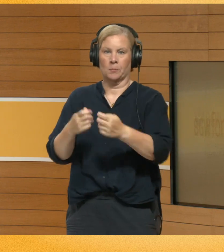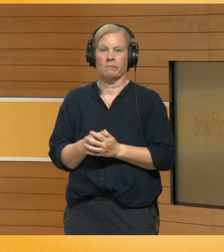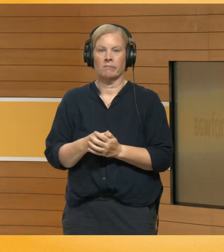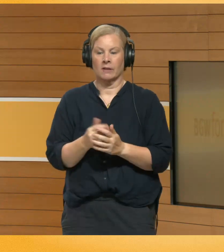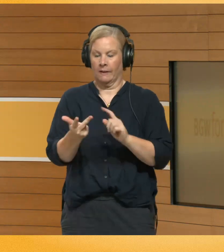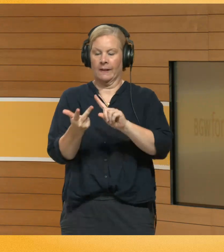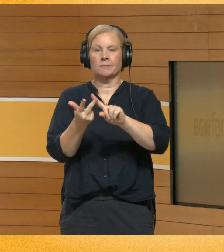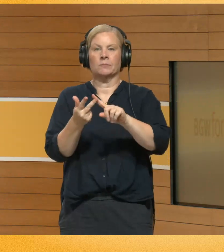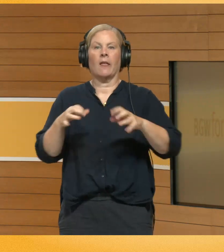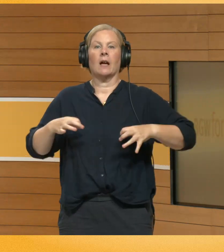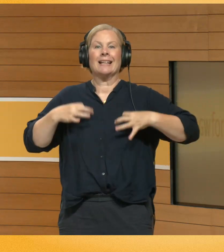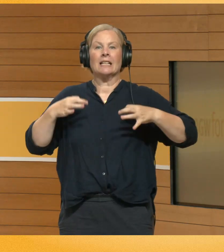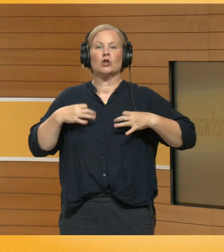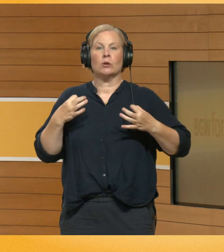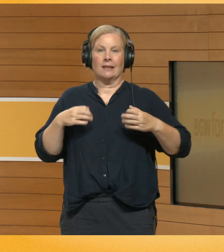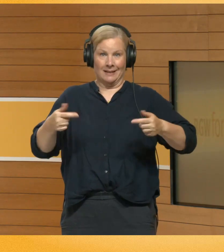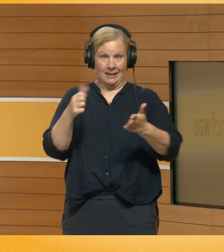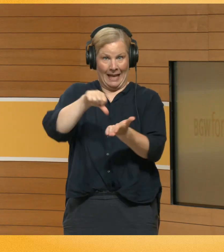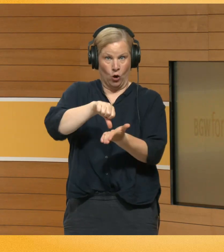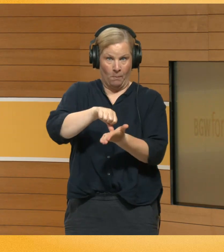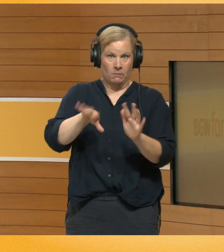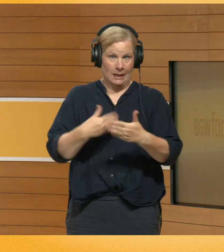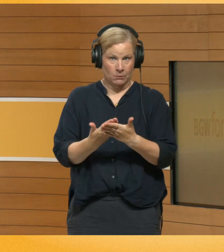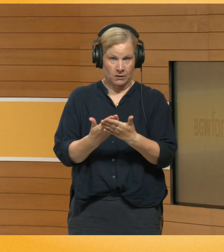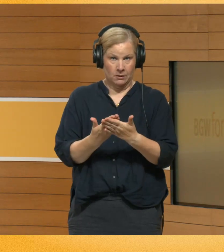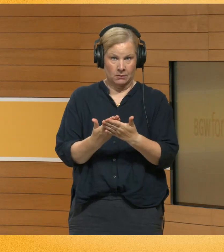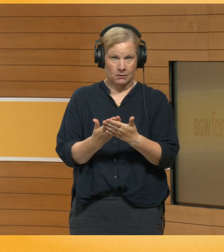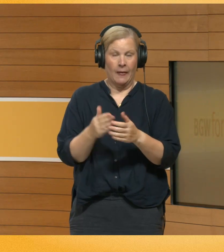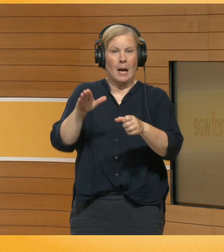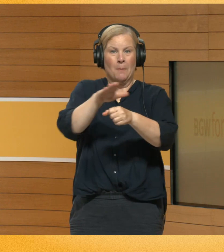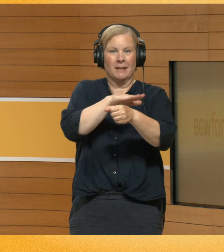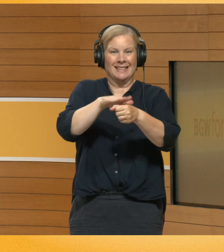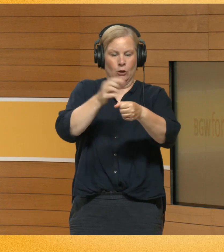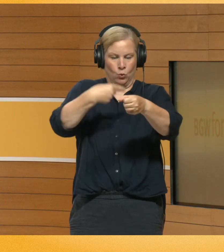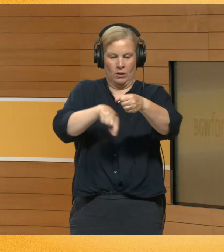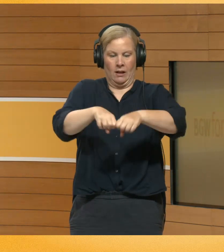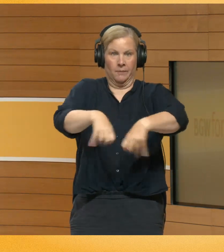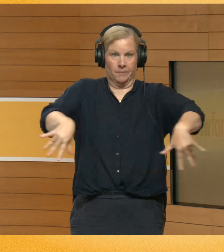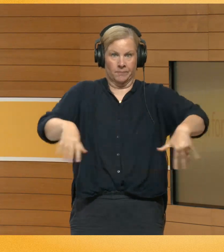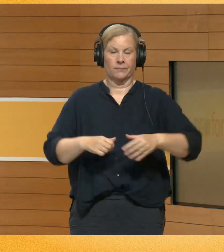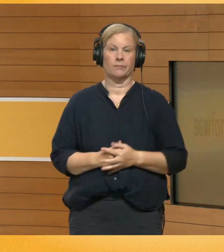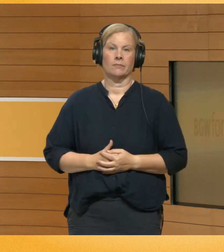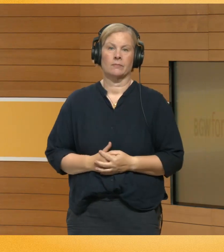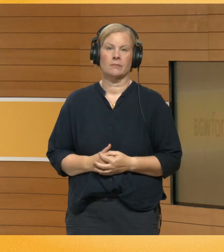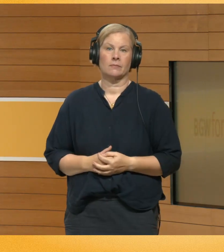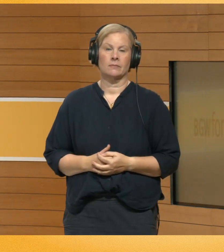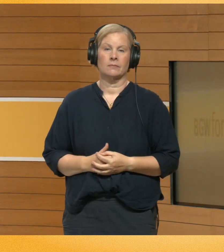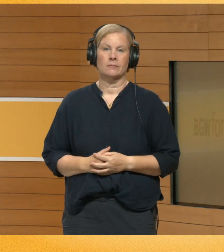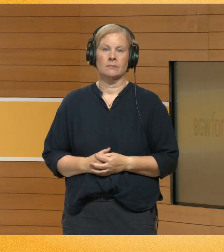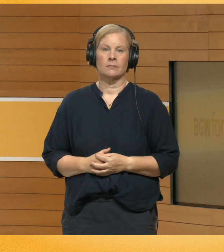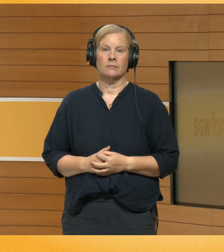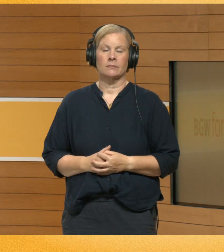by a physician assistant. But of course, there are places where you may get a midwife who is